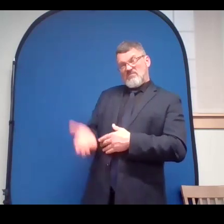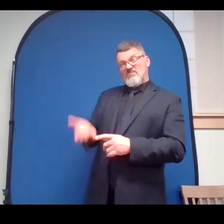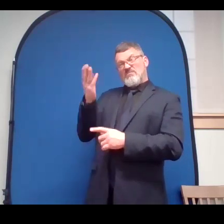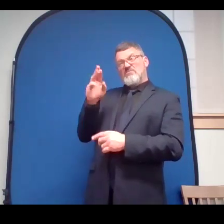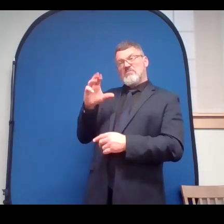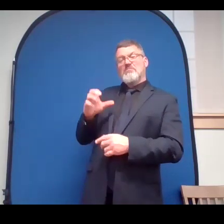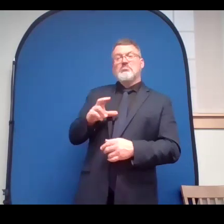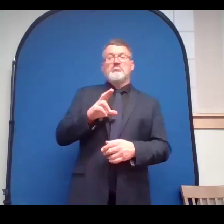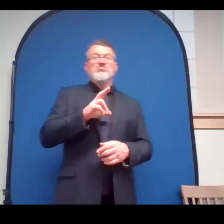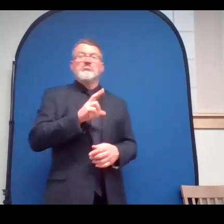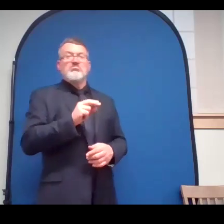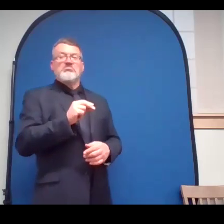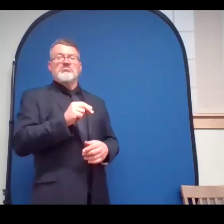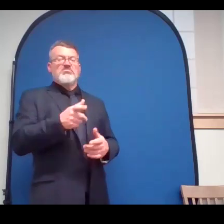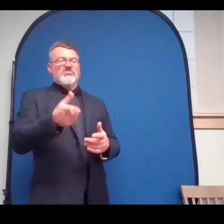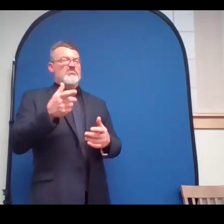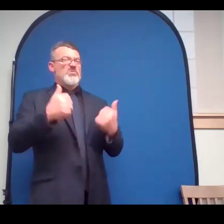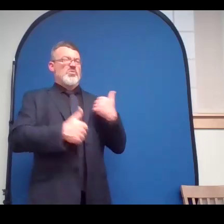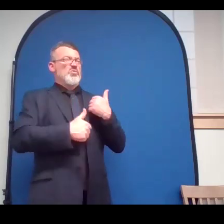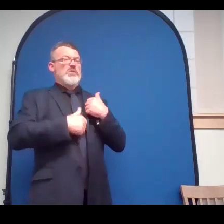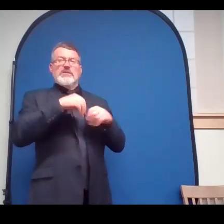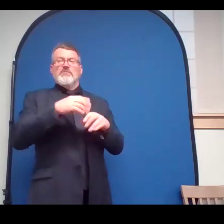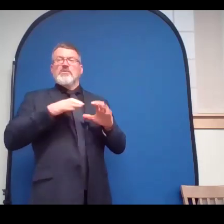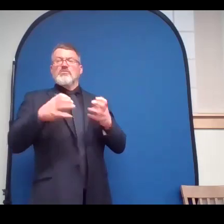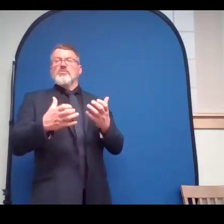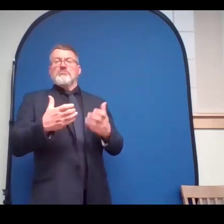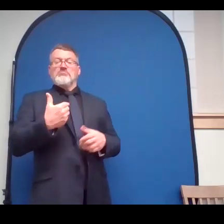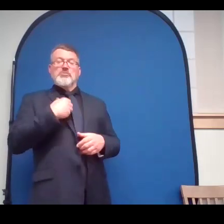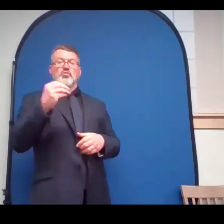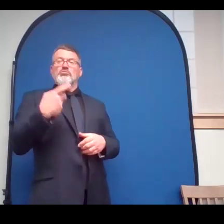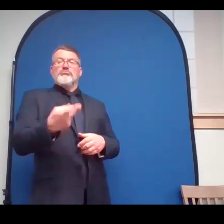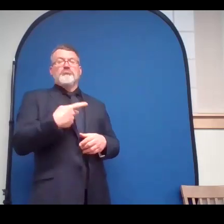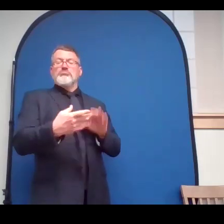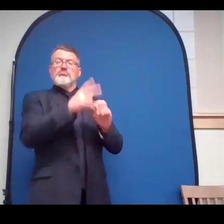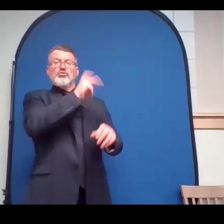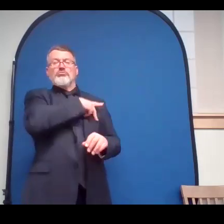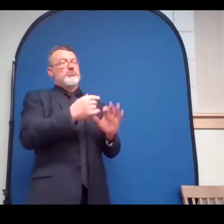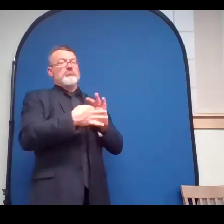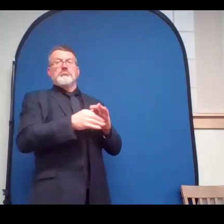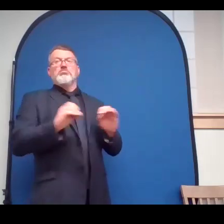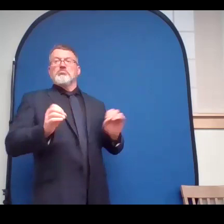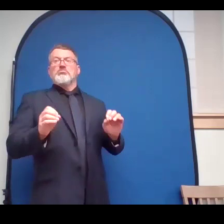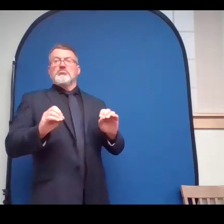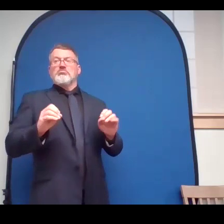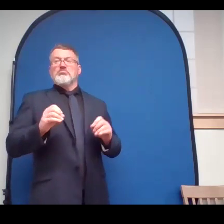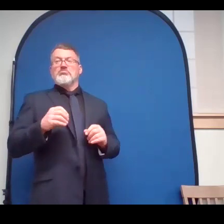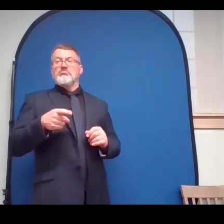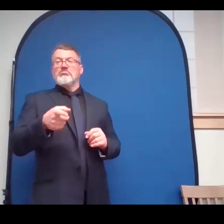he was a soldier in the unit. I didn't have a personal relationship with him. He was, as people have indicated before, quiet,